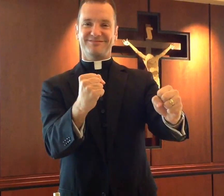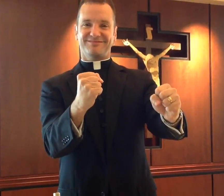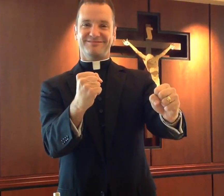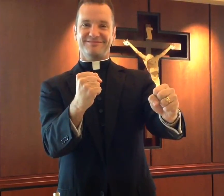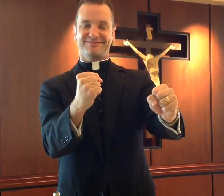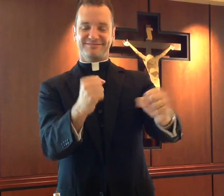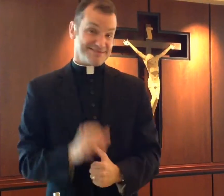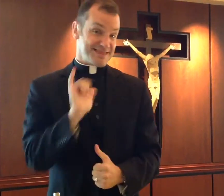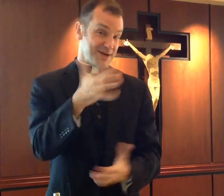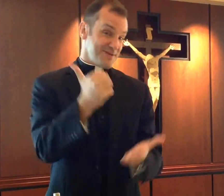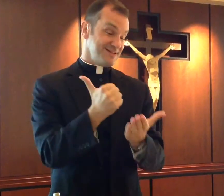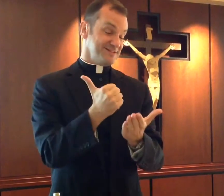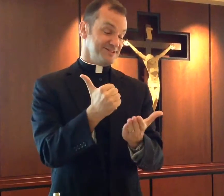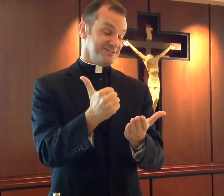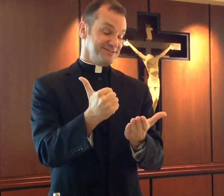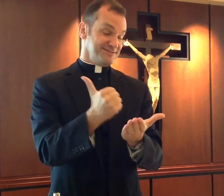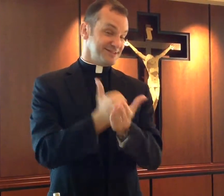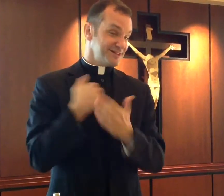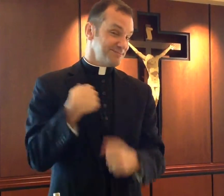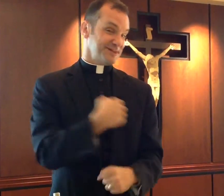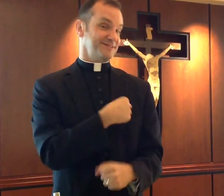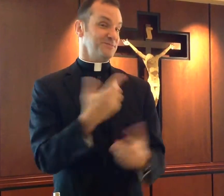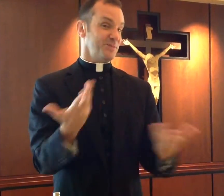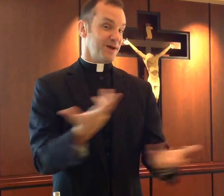show others how to live a strong, faithful life.